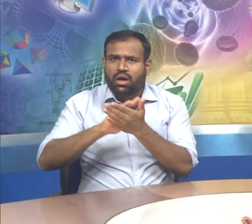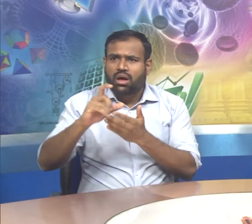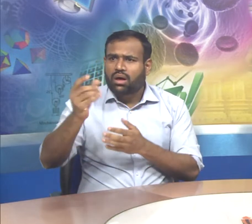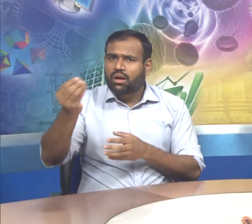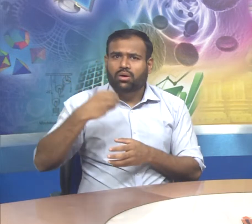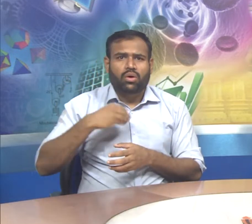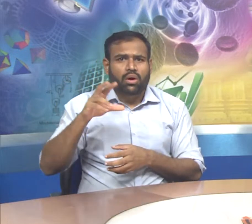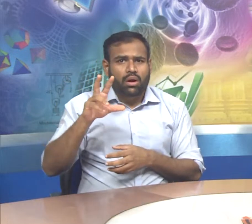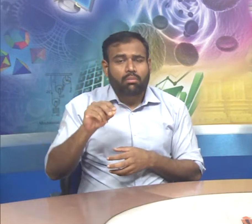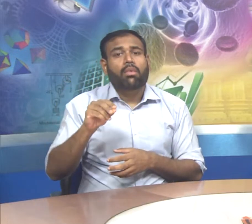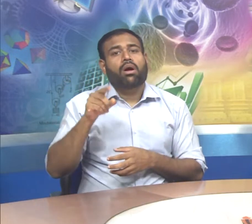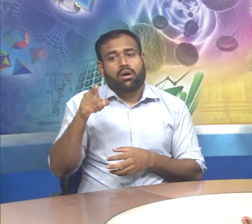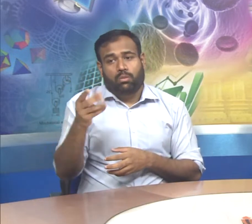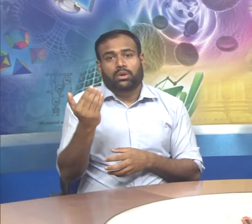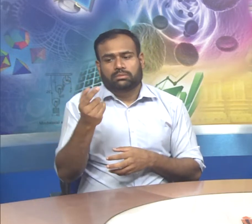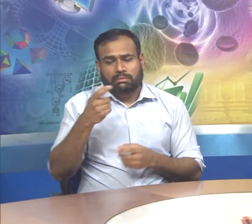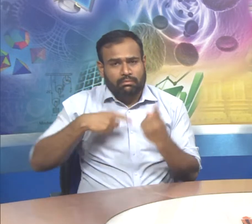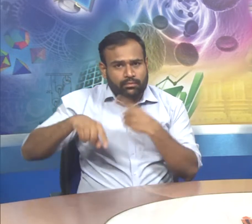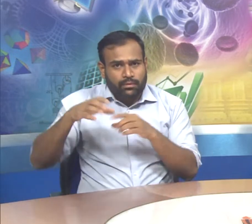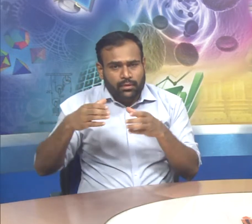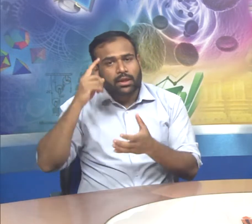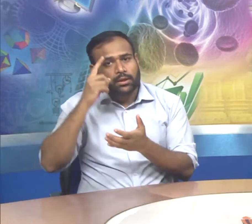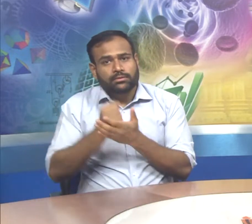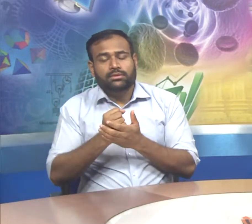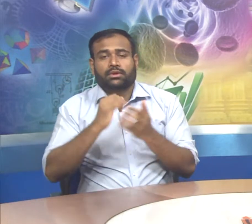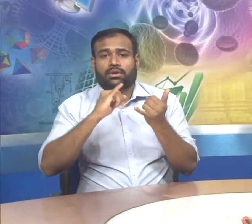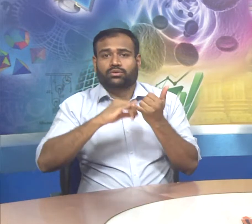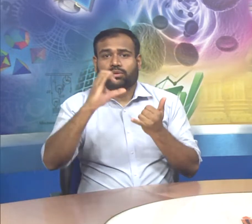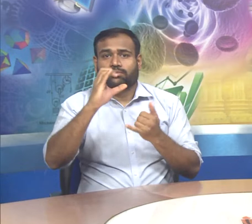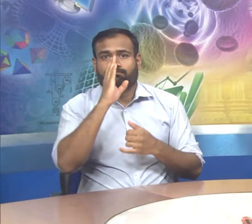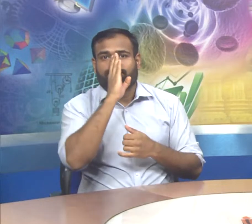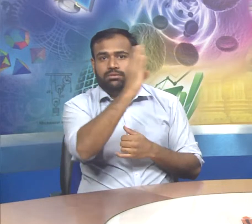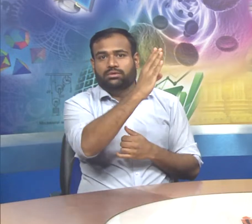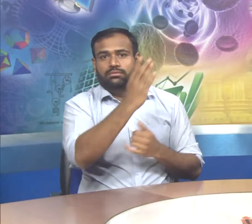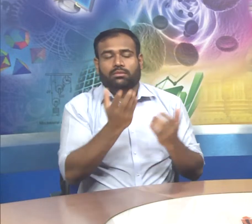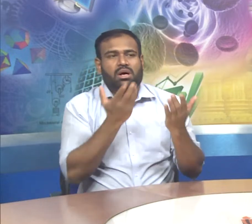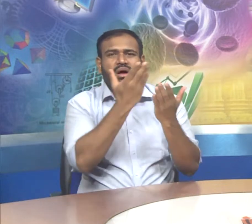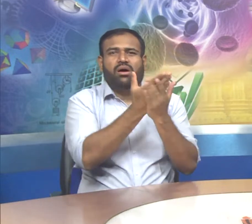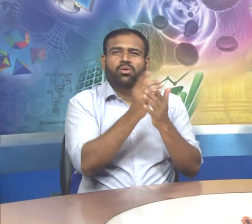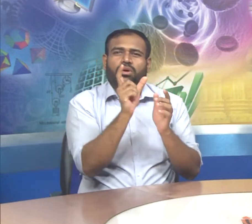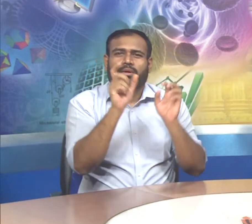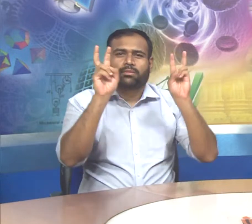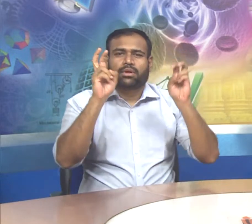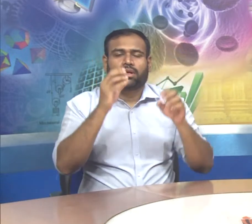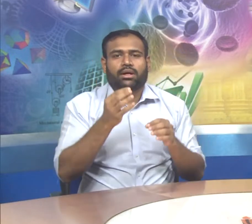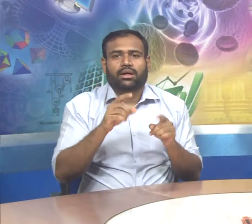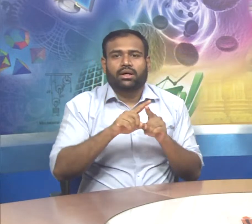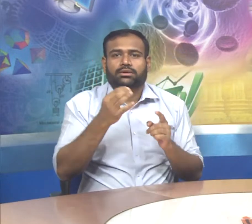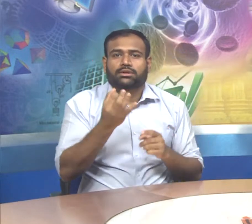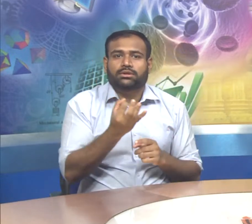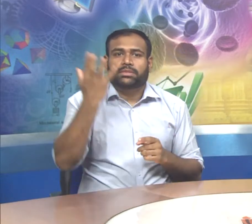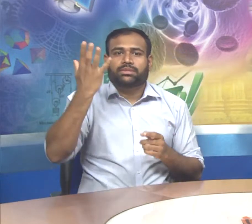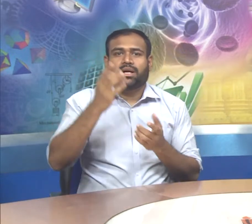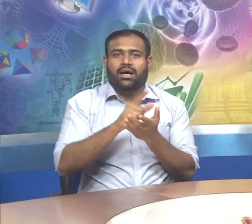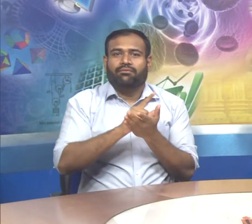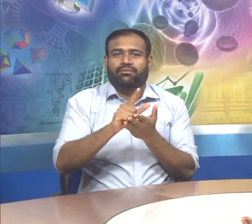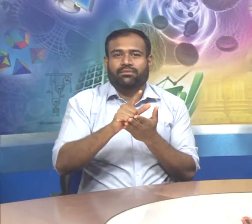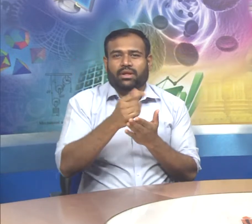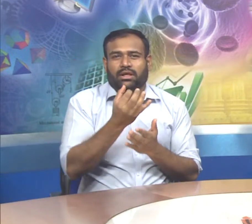special leave to appeal to itself in any case it deems fit.